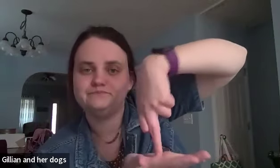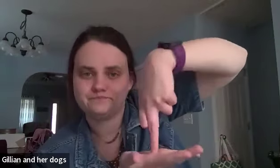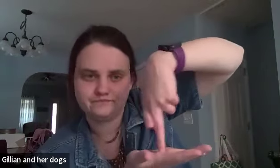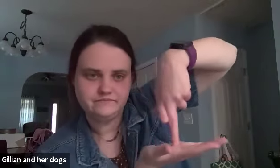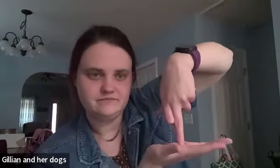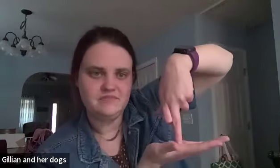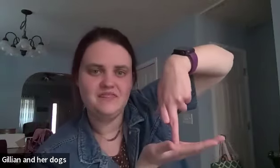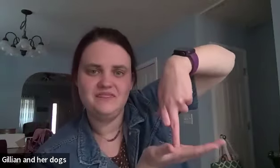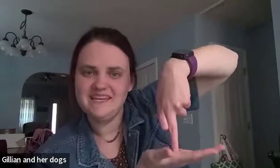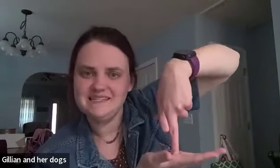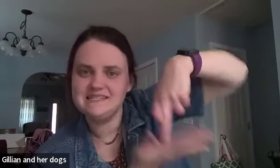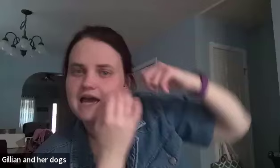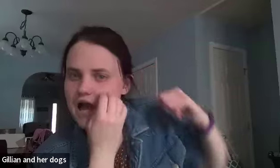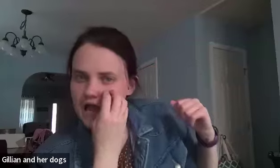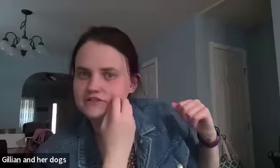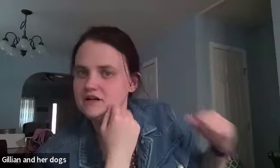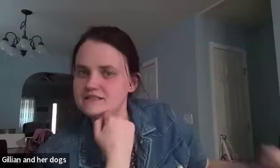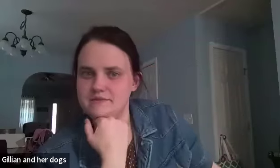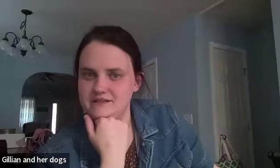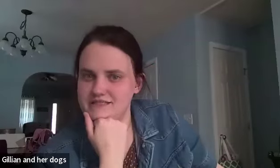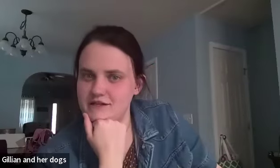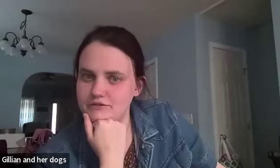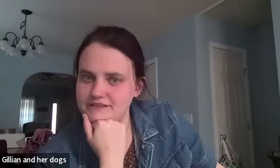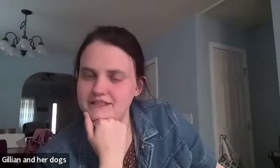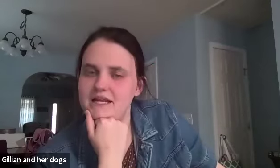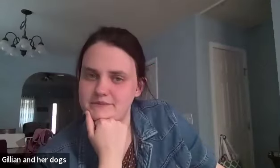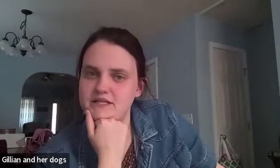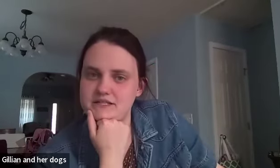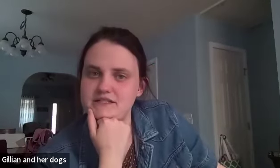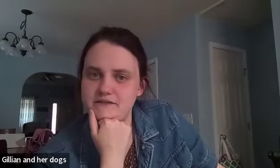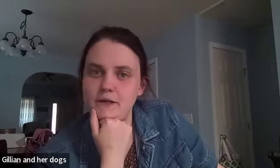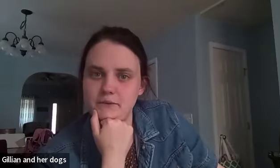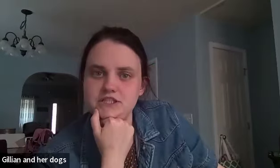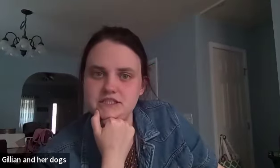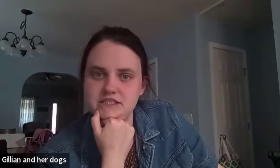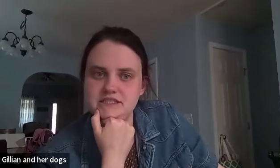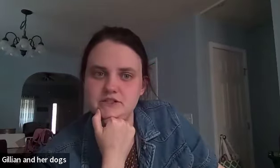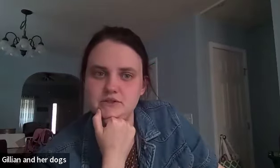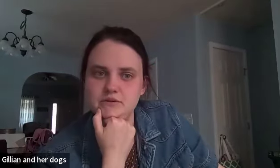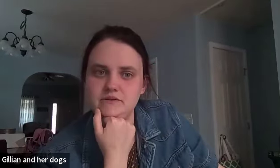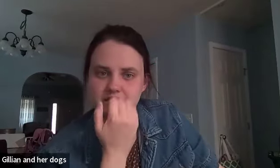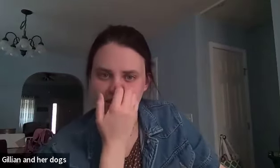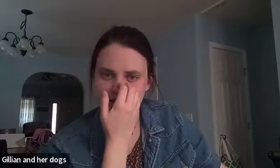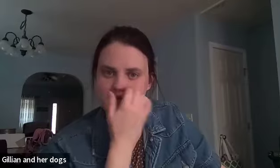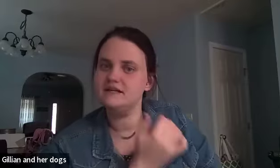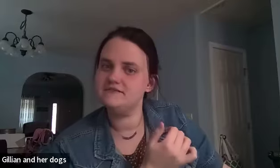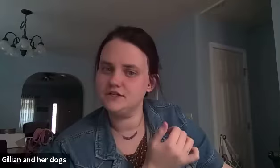Um, this I do not typically see often, and it's because it very much is still the not nice